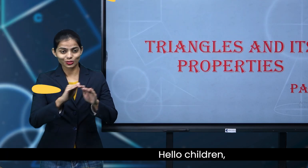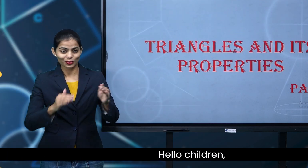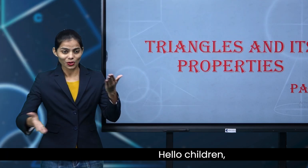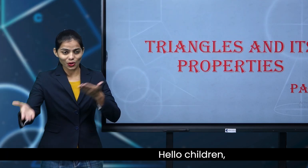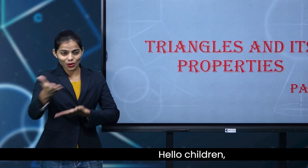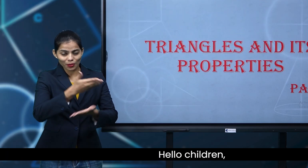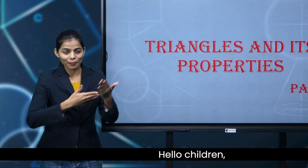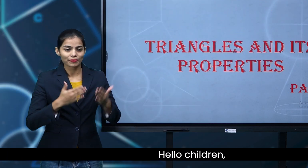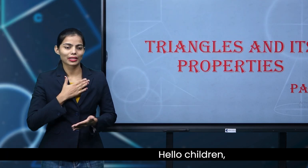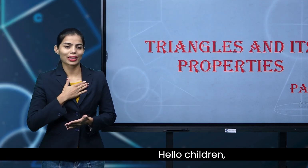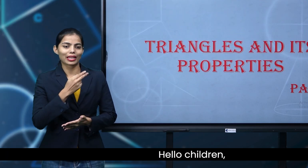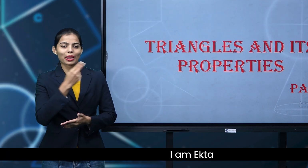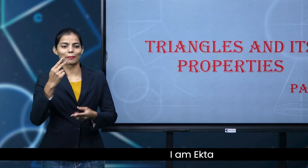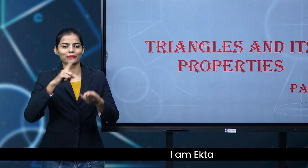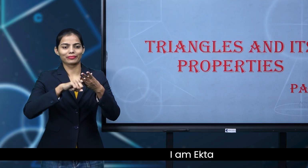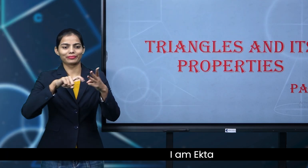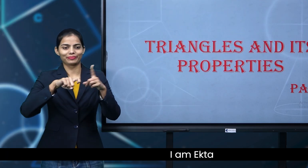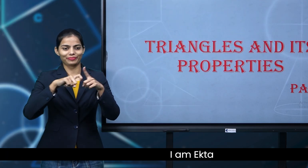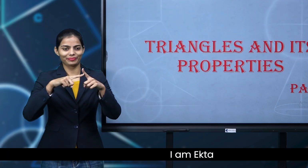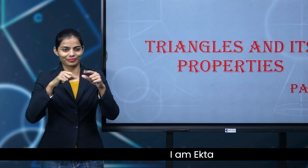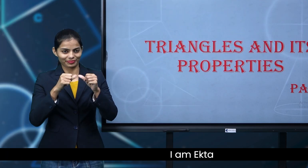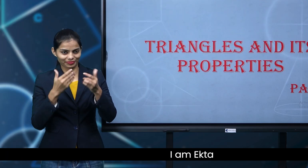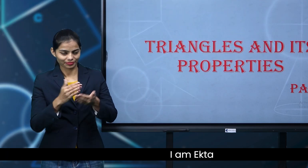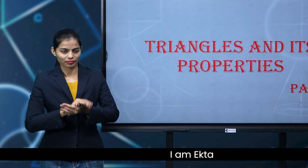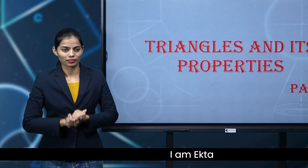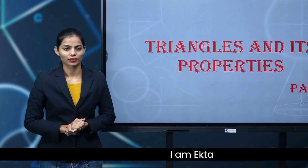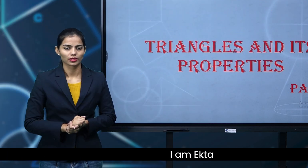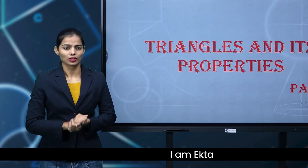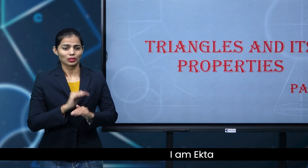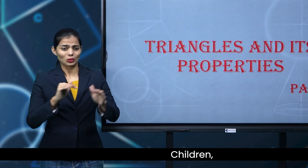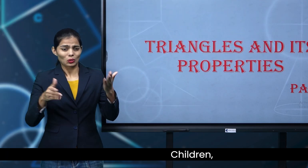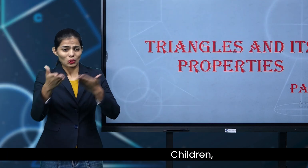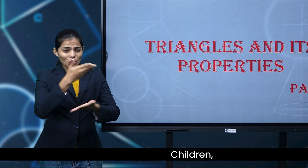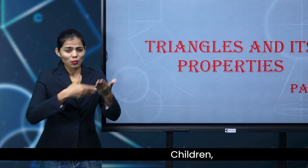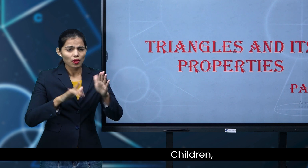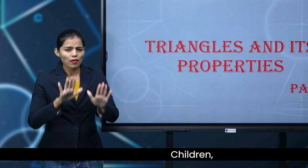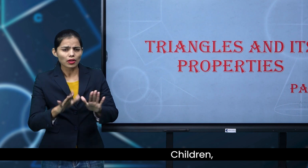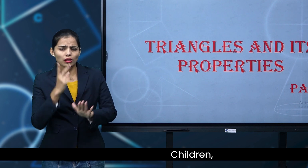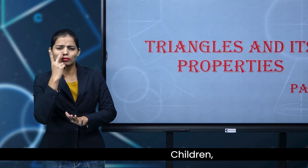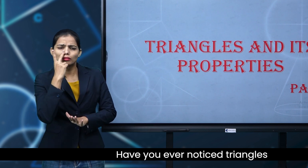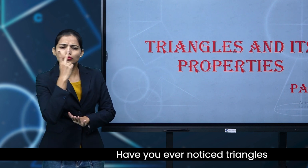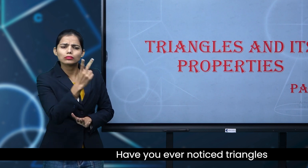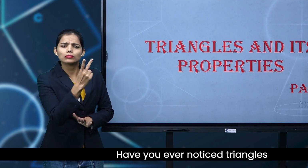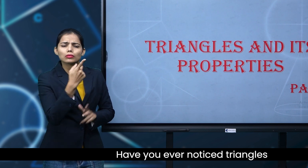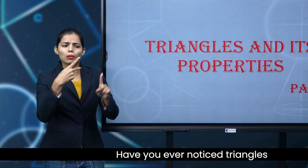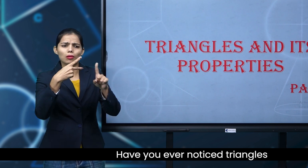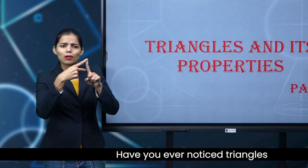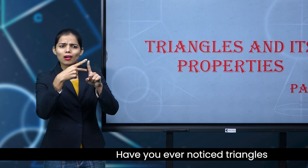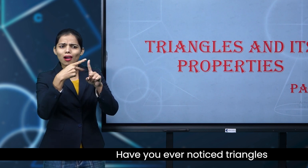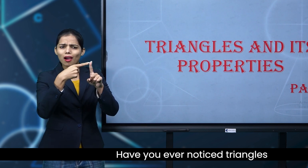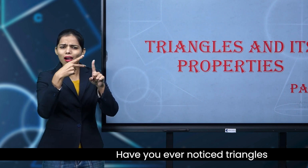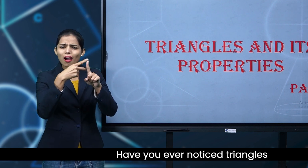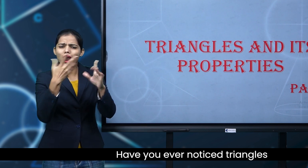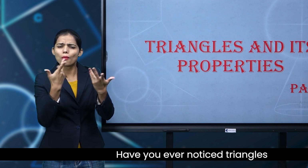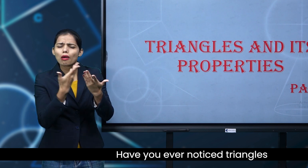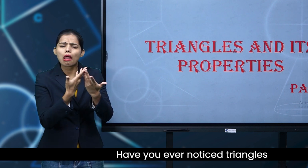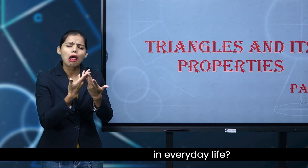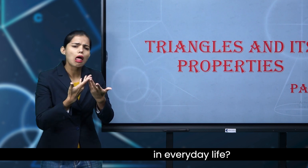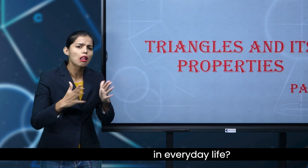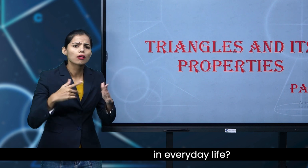children, I am Ekta. Children, have you ever noticed triangles in